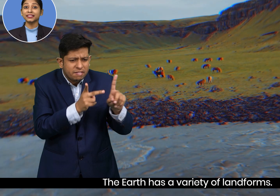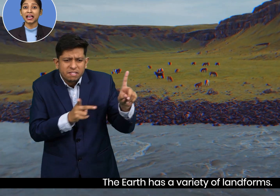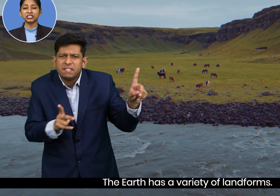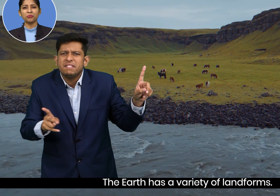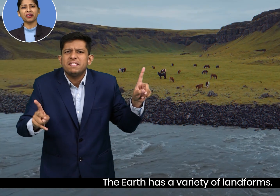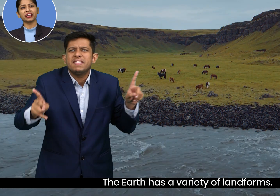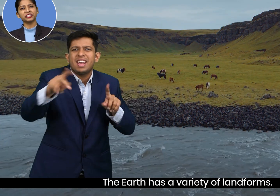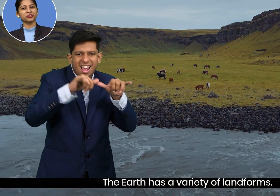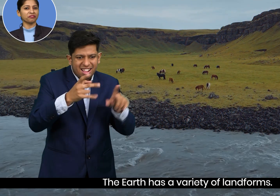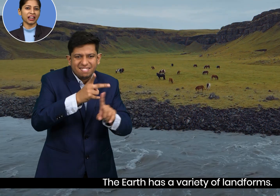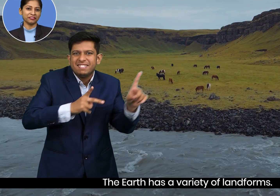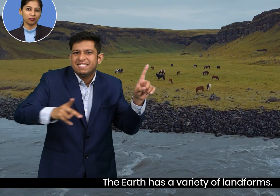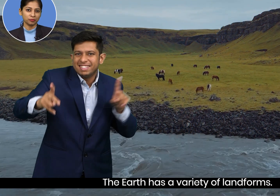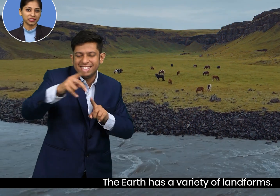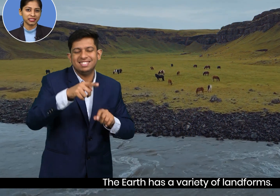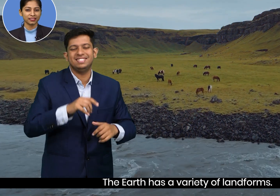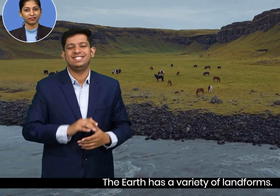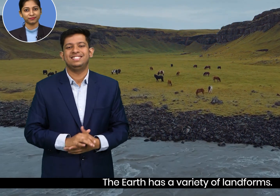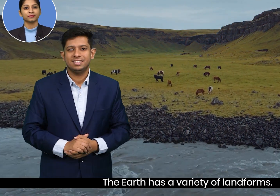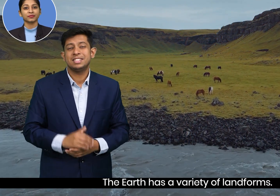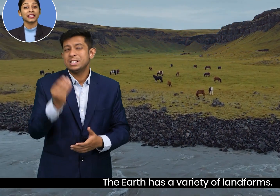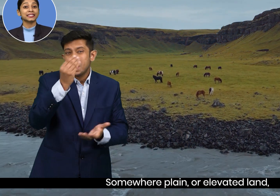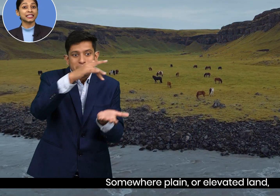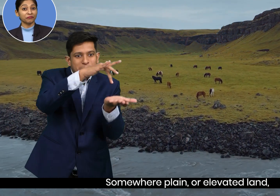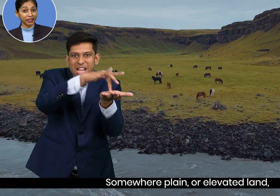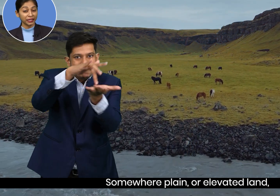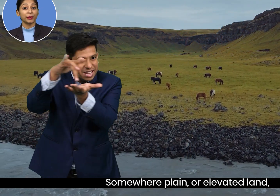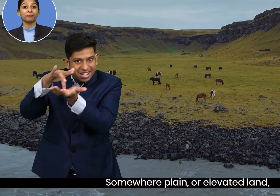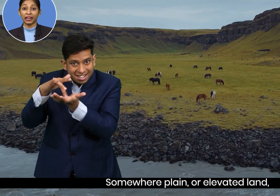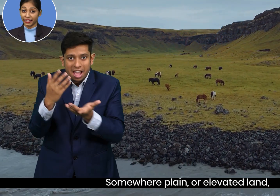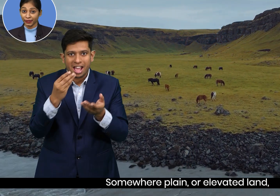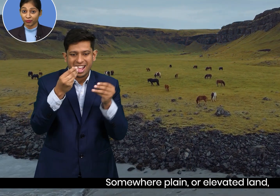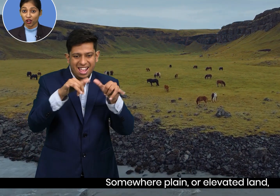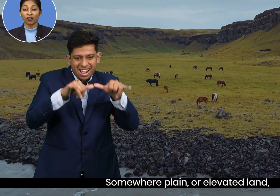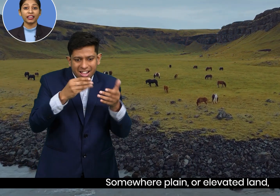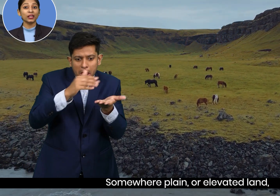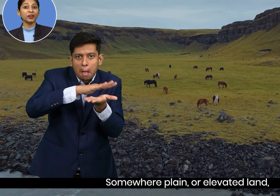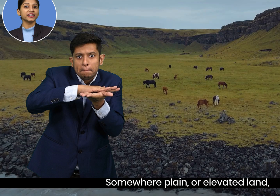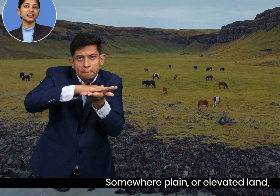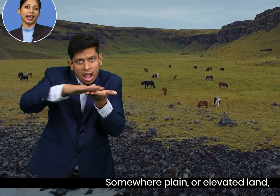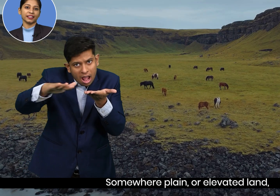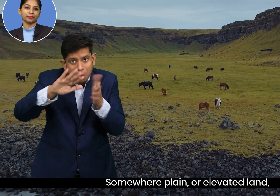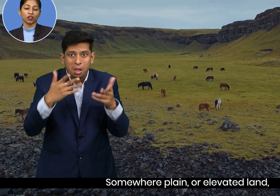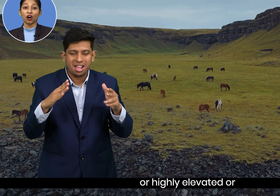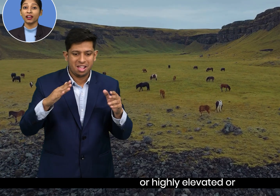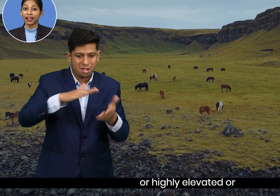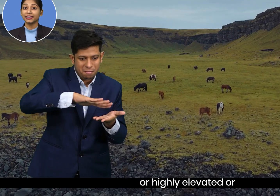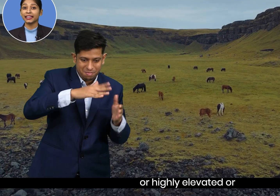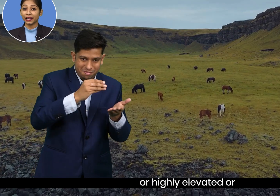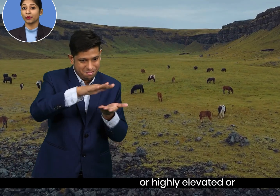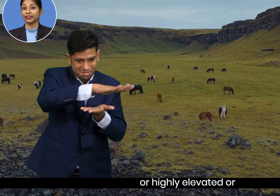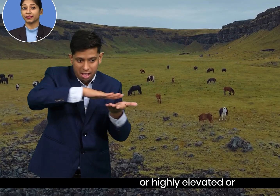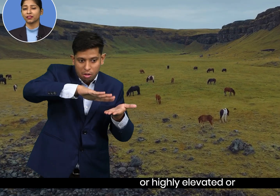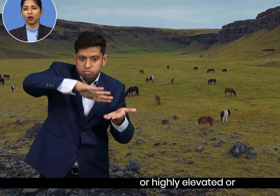The earth has a variety of landforms. Somewhere plain or elevated land, or